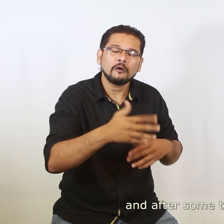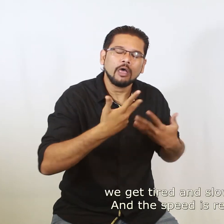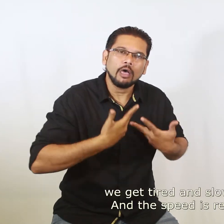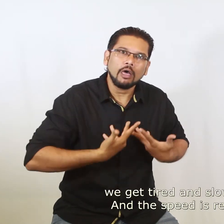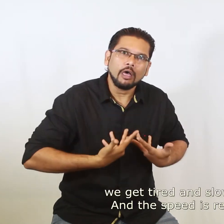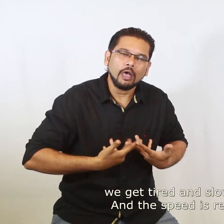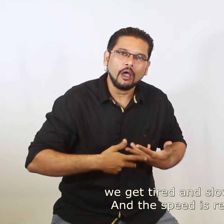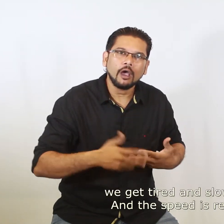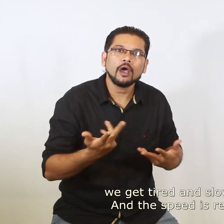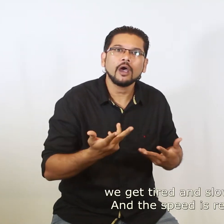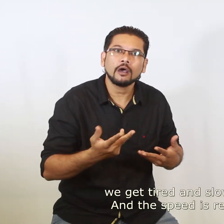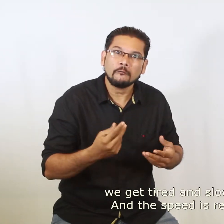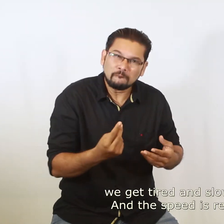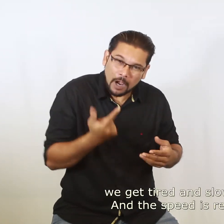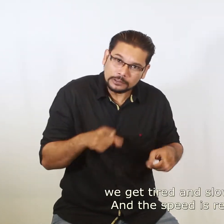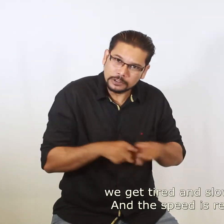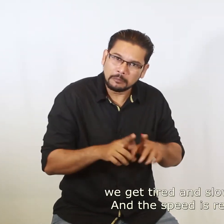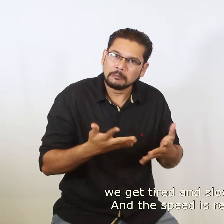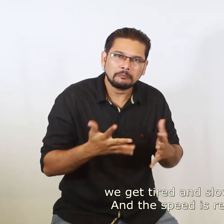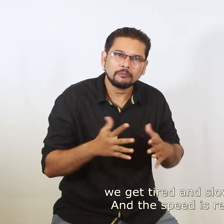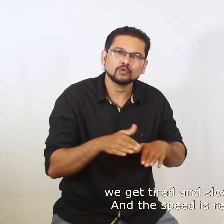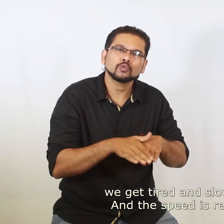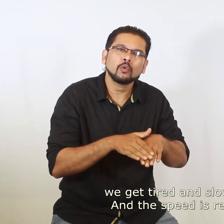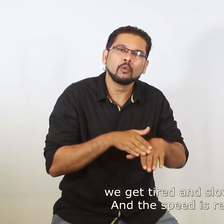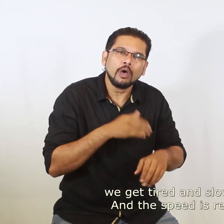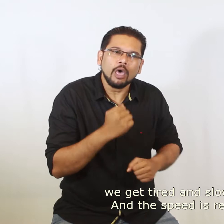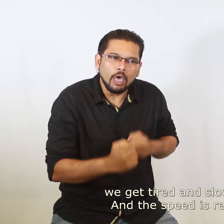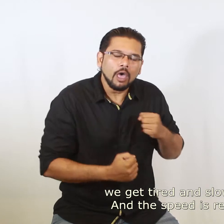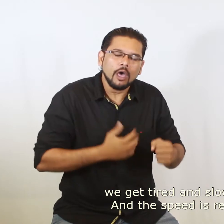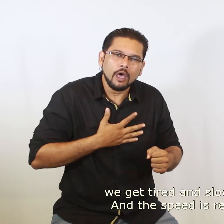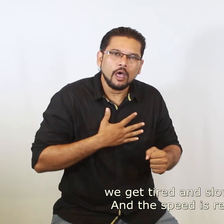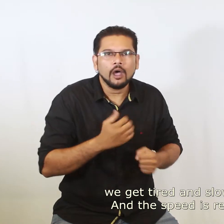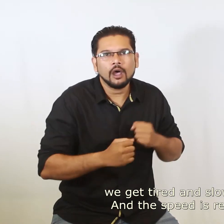we get tired and slow down, and the speed is reduced.